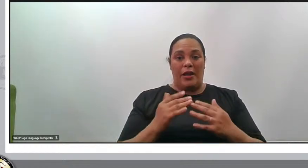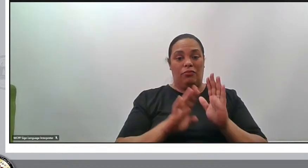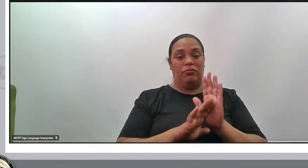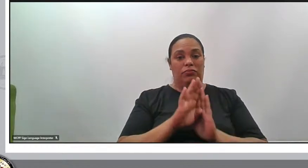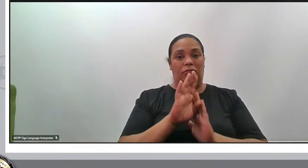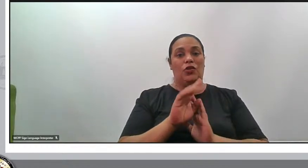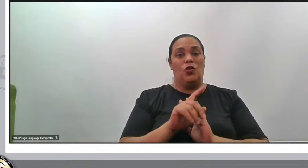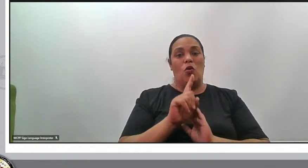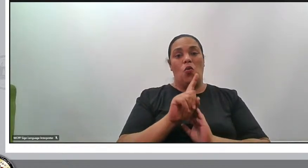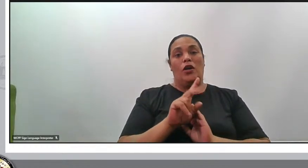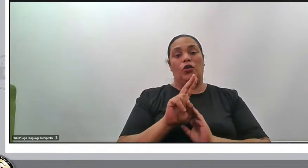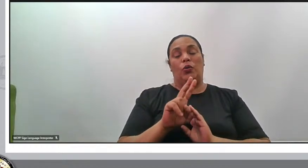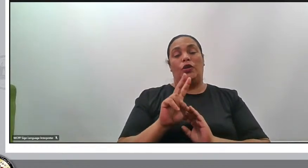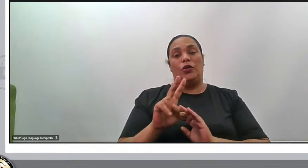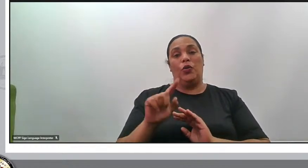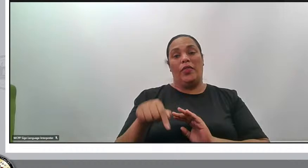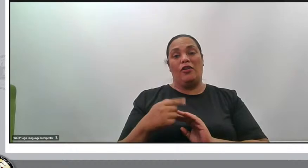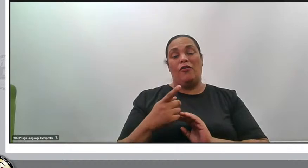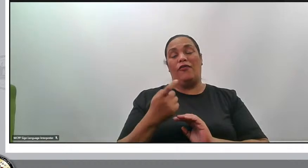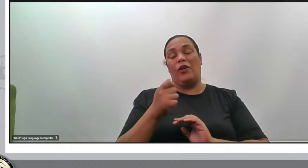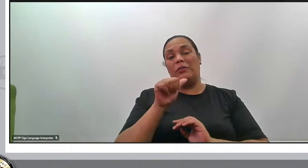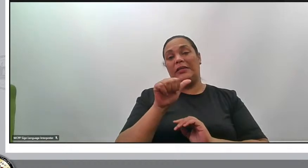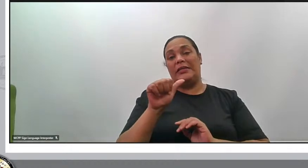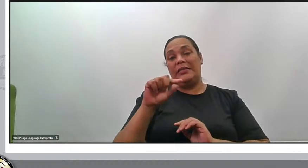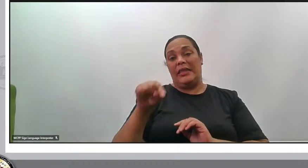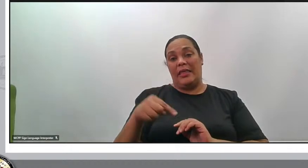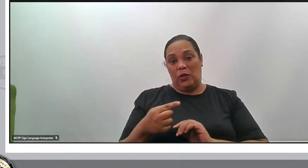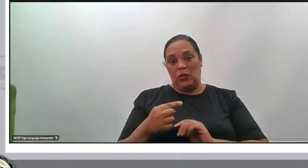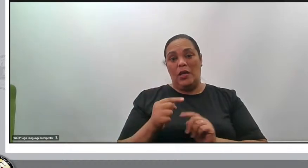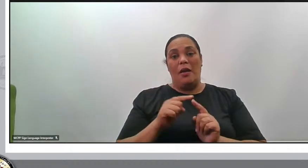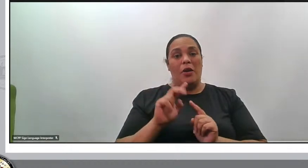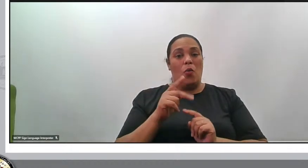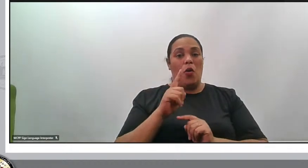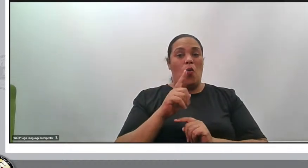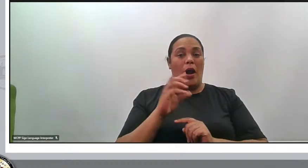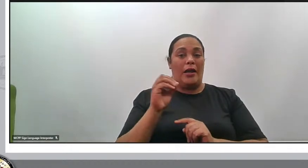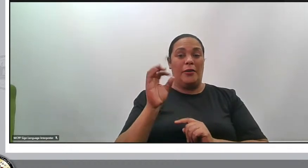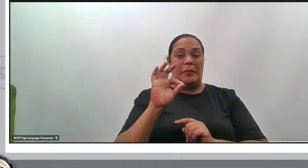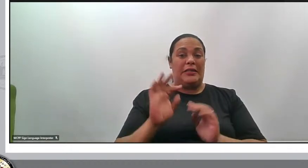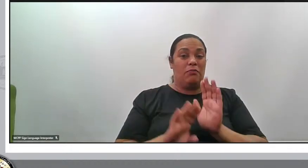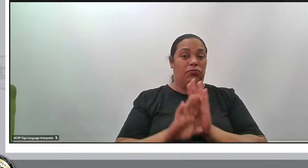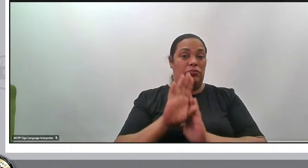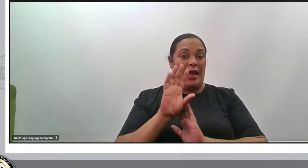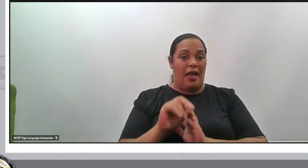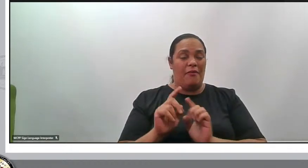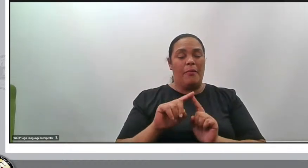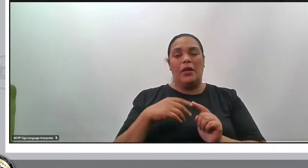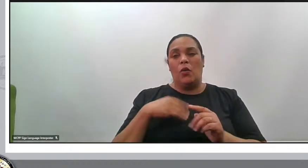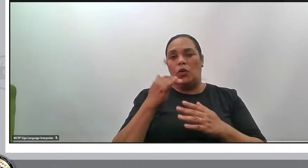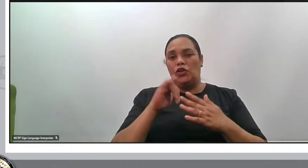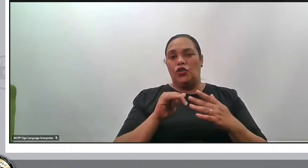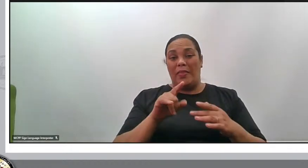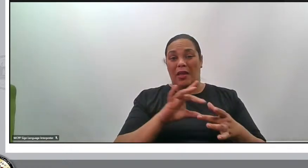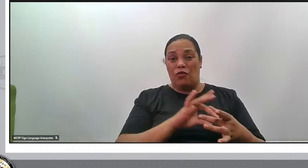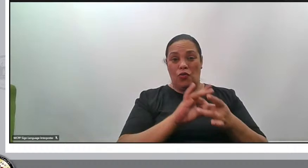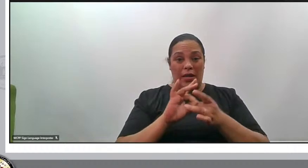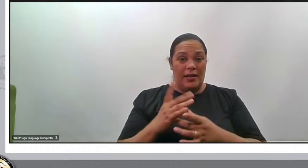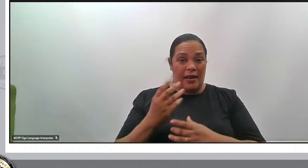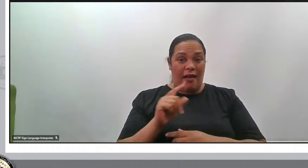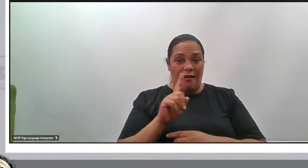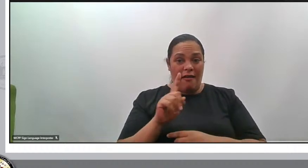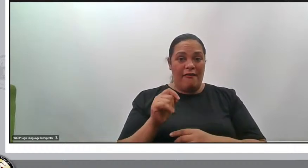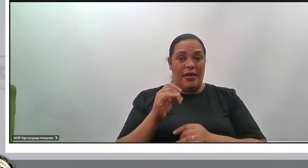to 122,000 from 66,000, which is almost 100% increase. And I just wanted to check, is that relating to